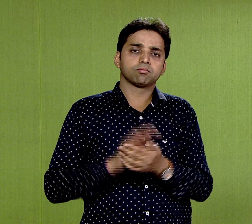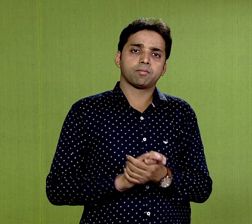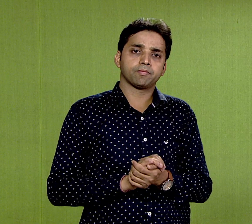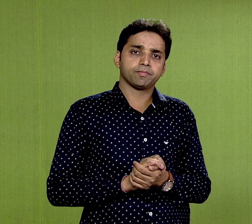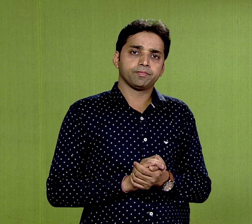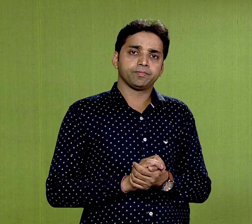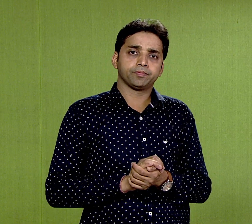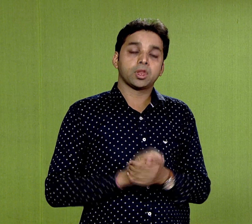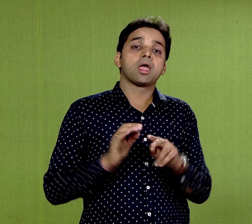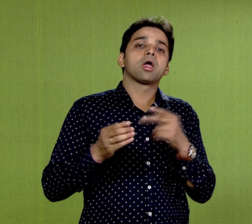myths,